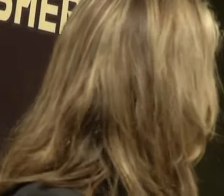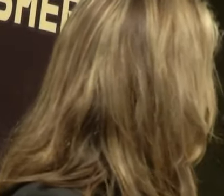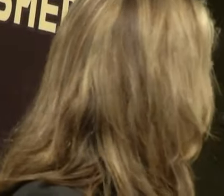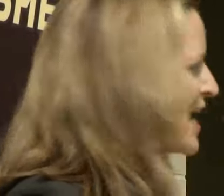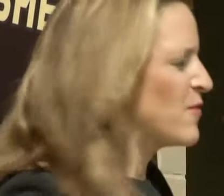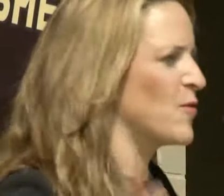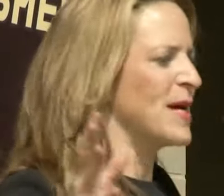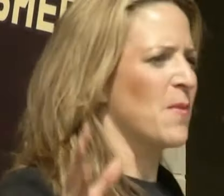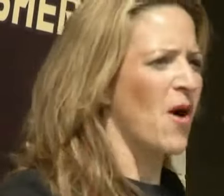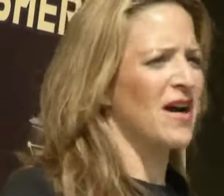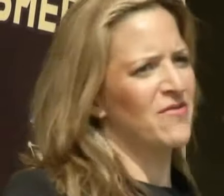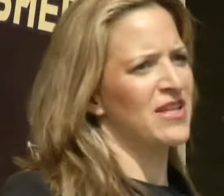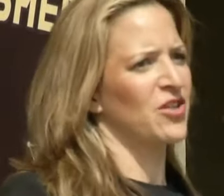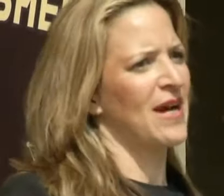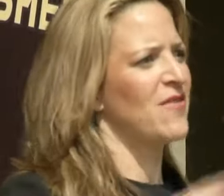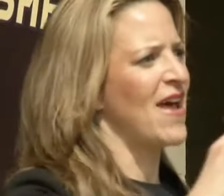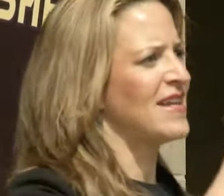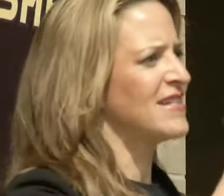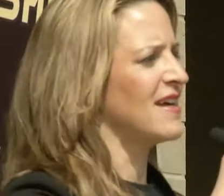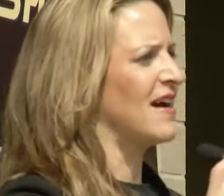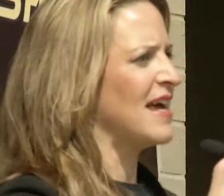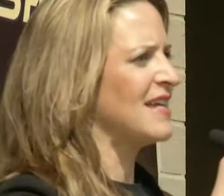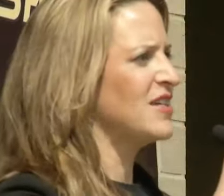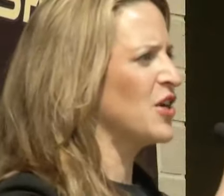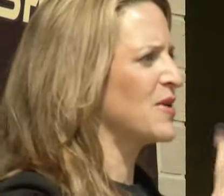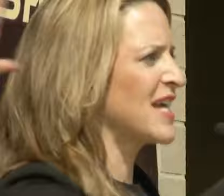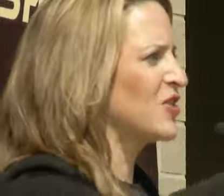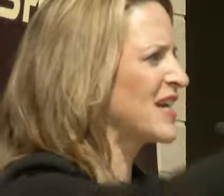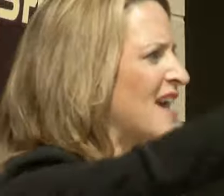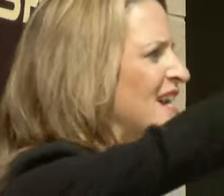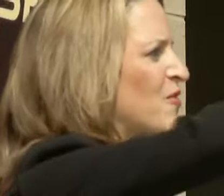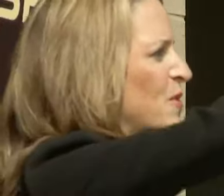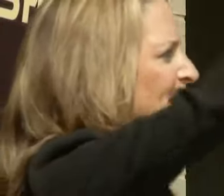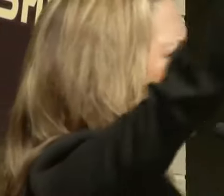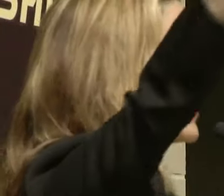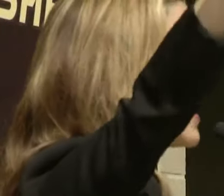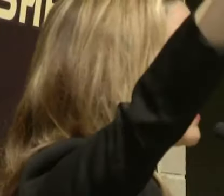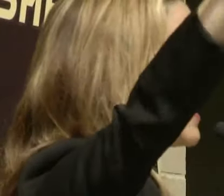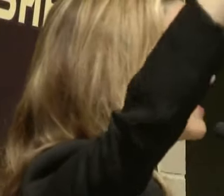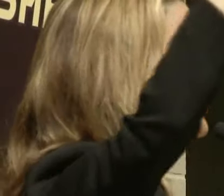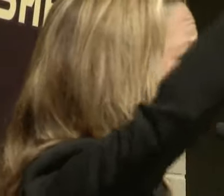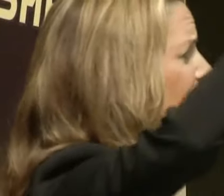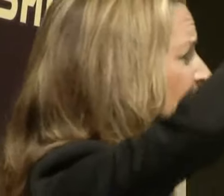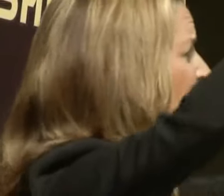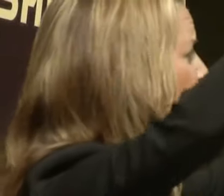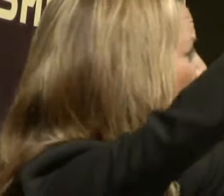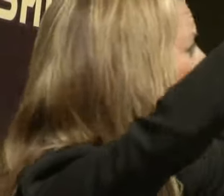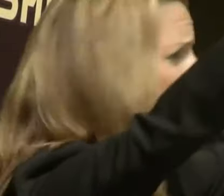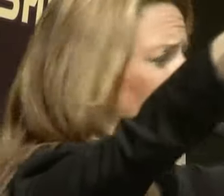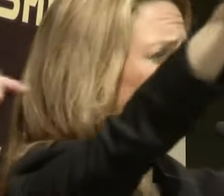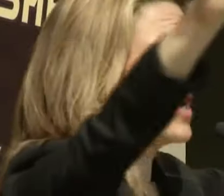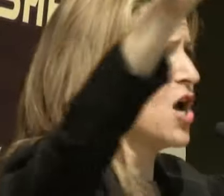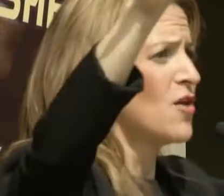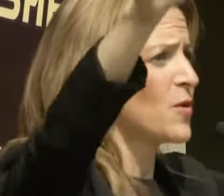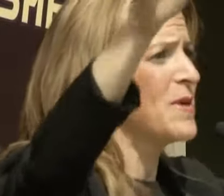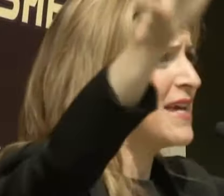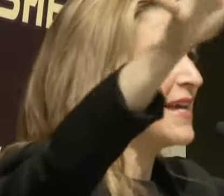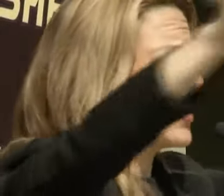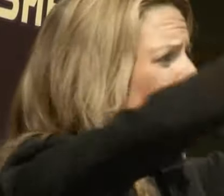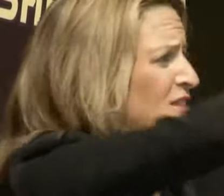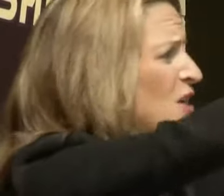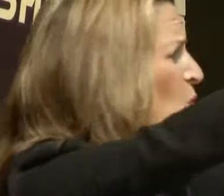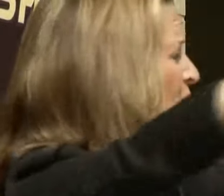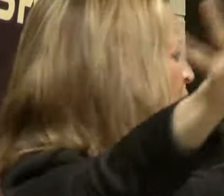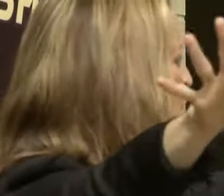Thank you for being here today and being a part of this great event. And you know, as I look out at everyone here today, I just want to thank you all for